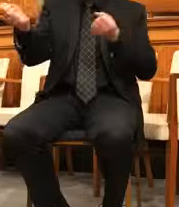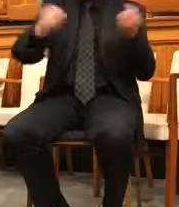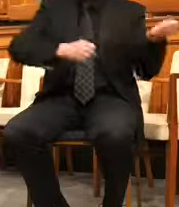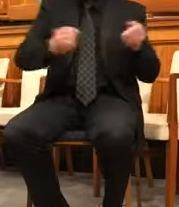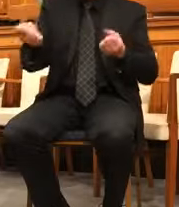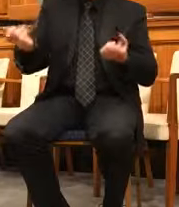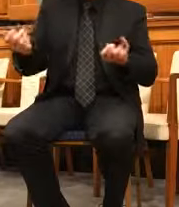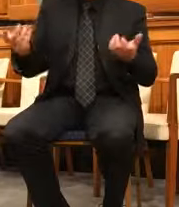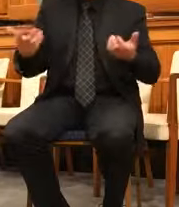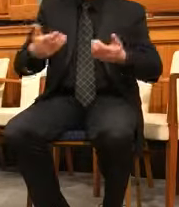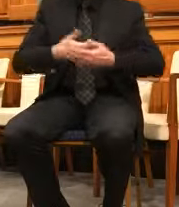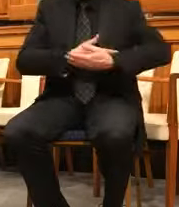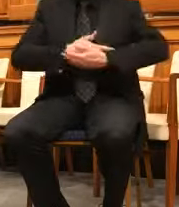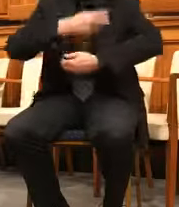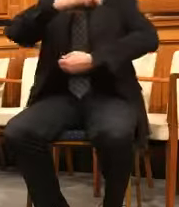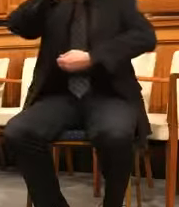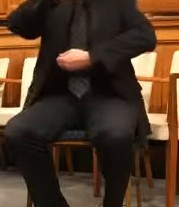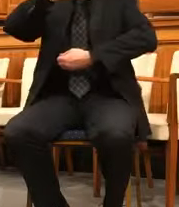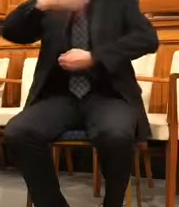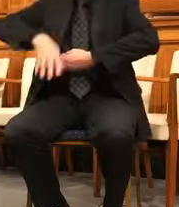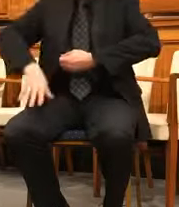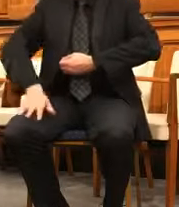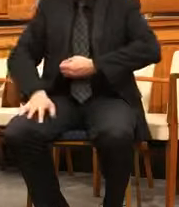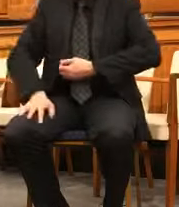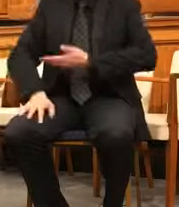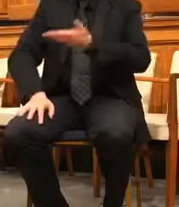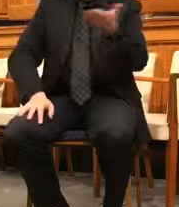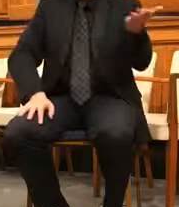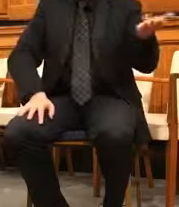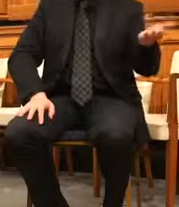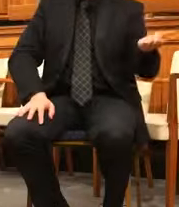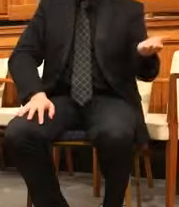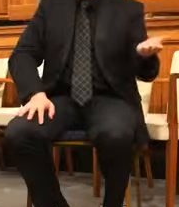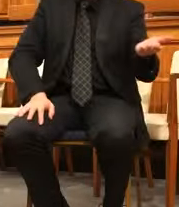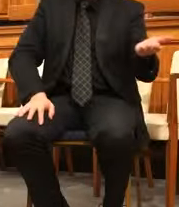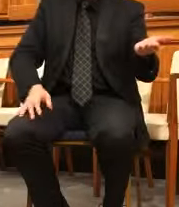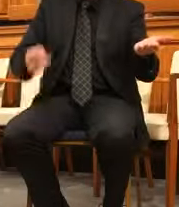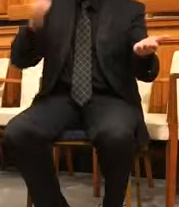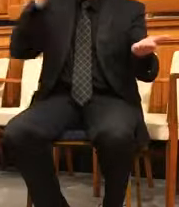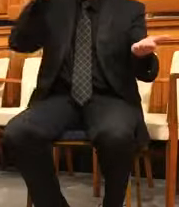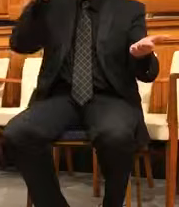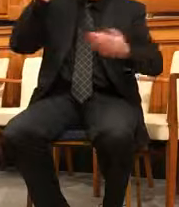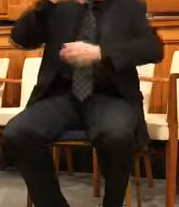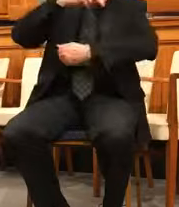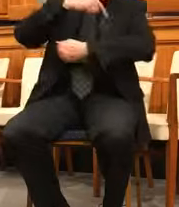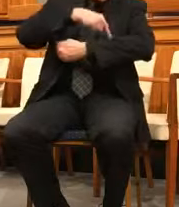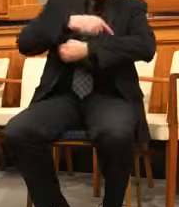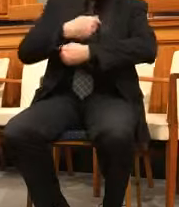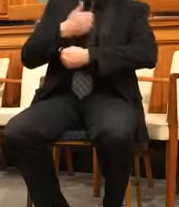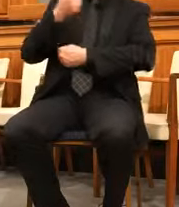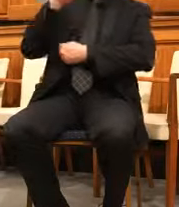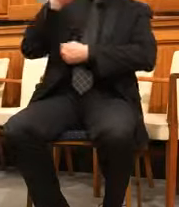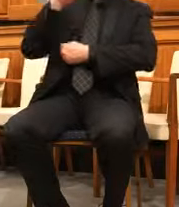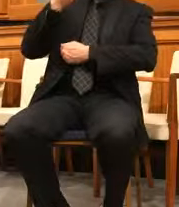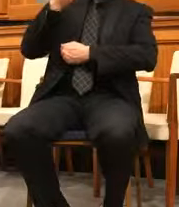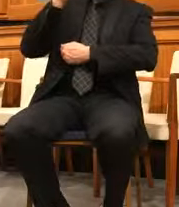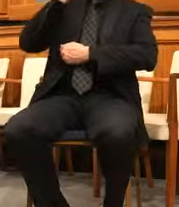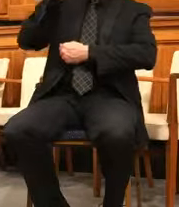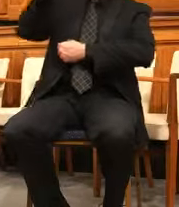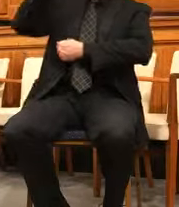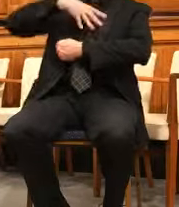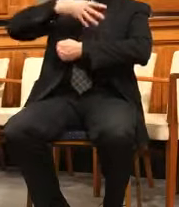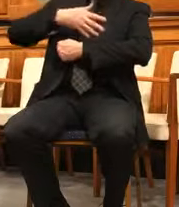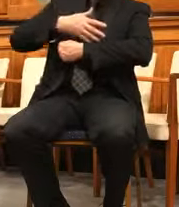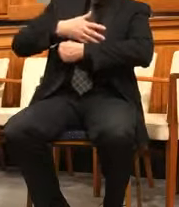baby. In the mistaken belief that through being baptized, sprinkled with water as a